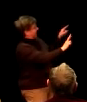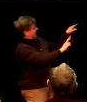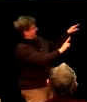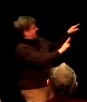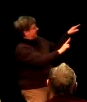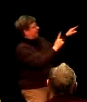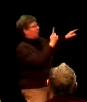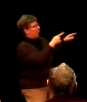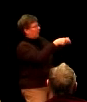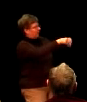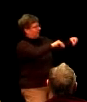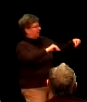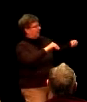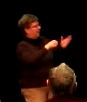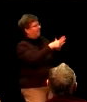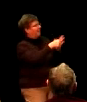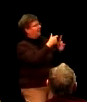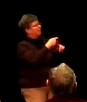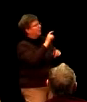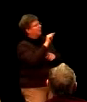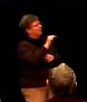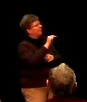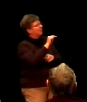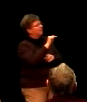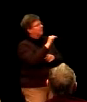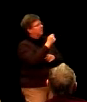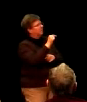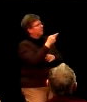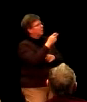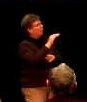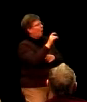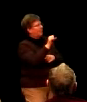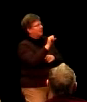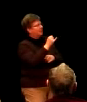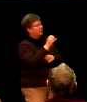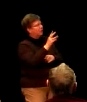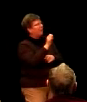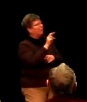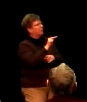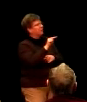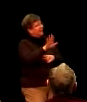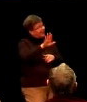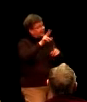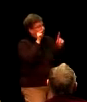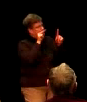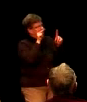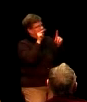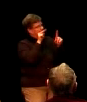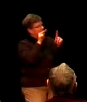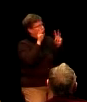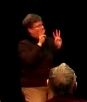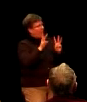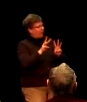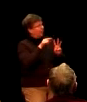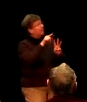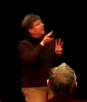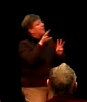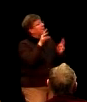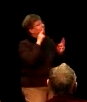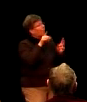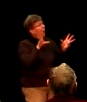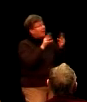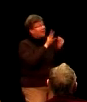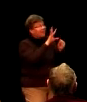a page out of Thomas Jefferson's weather observations that he took for over 50 years on a daily basis.